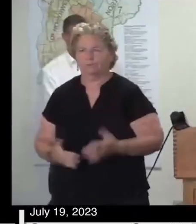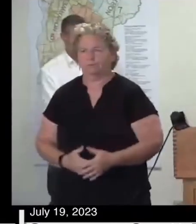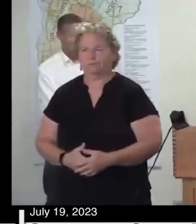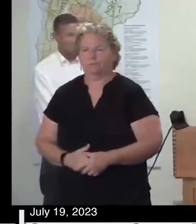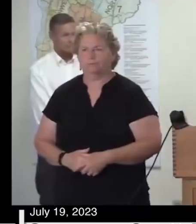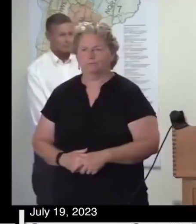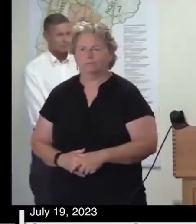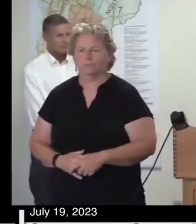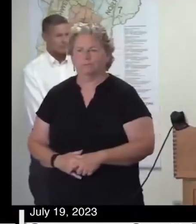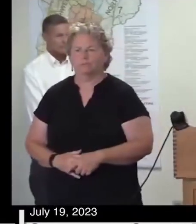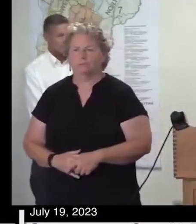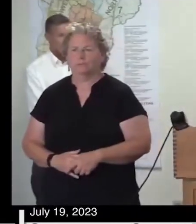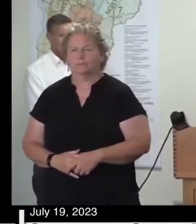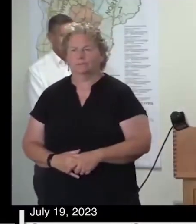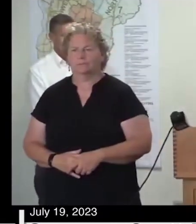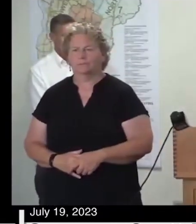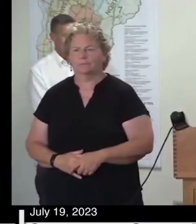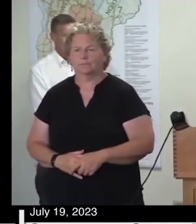that information.